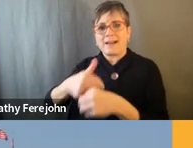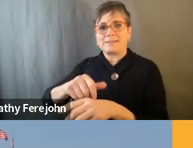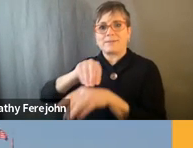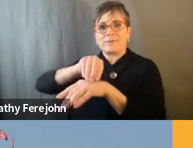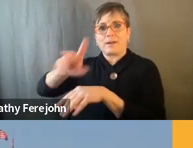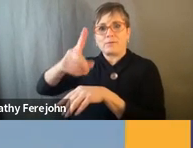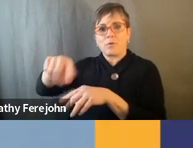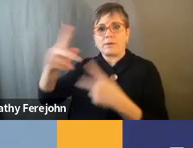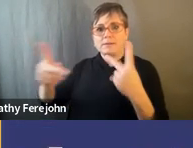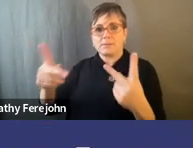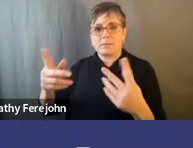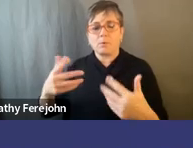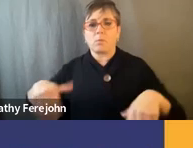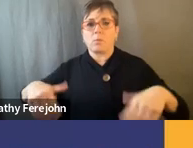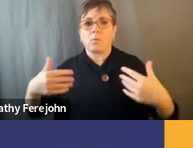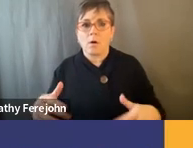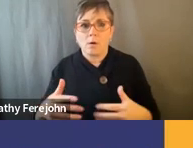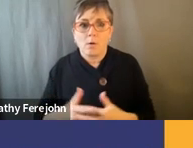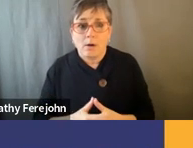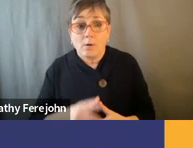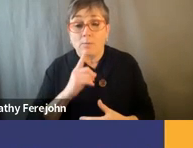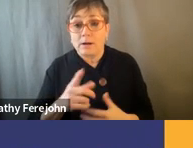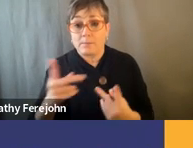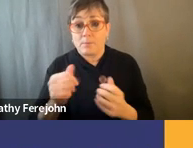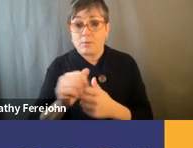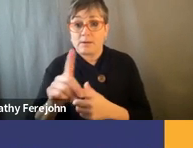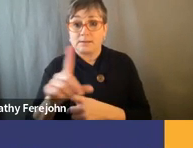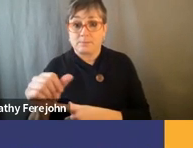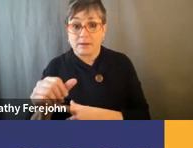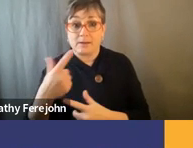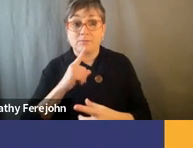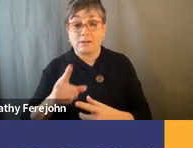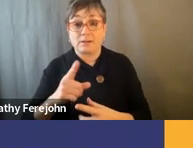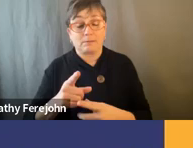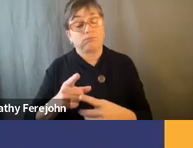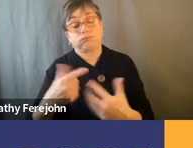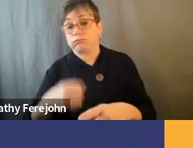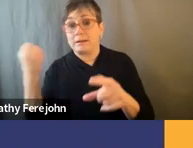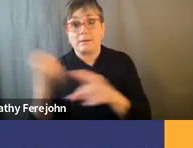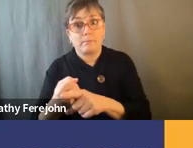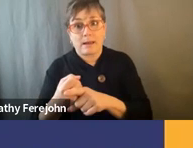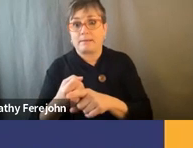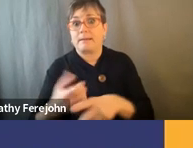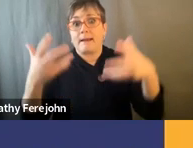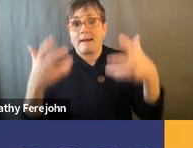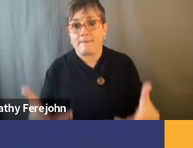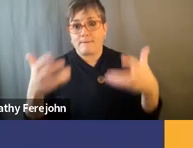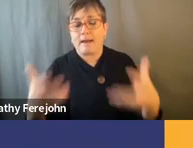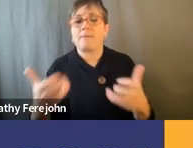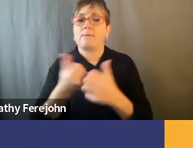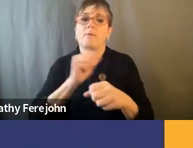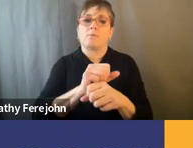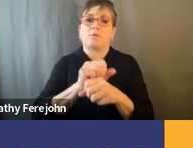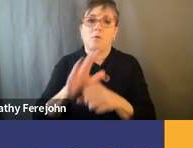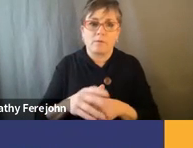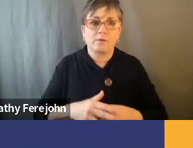COVID-19 pandemic taking a disproportionate toll on people with disabilities, the topic led to a robust discussion among policymakers and